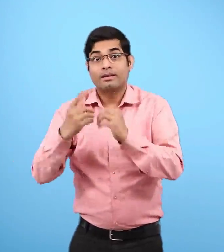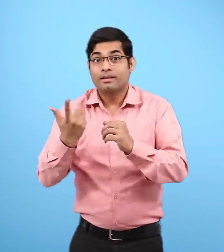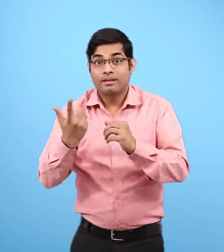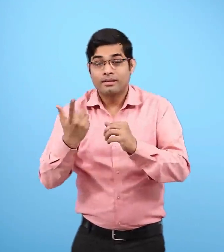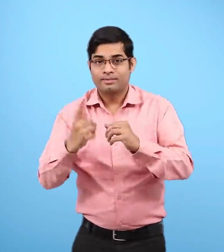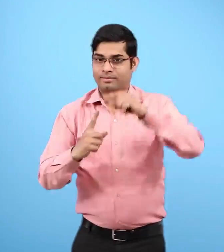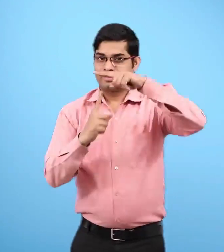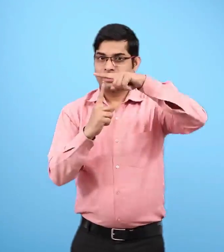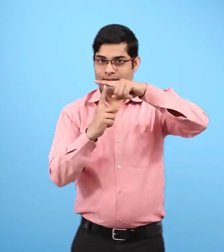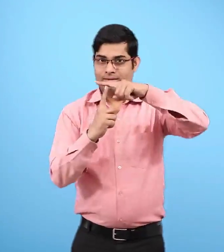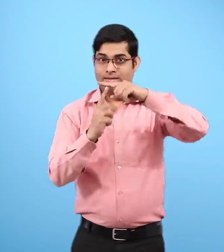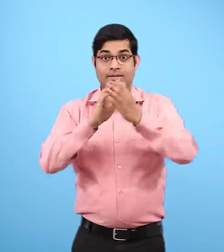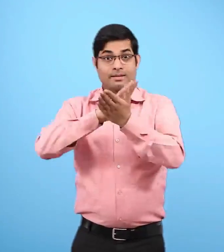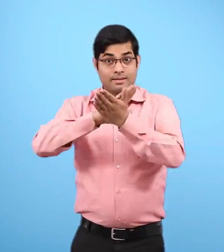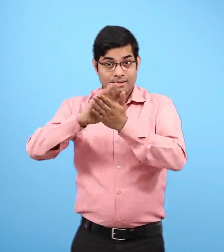is written below spool 1.